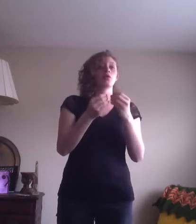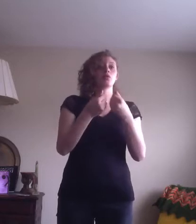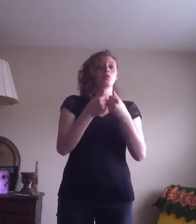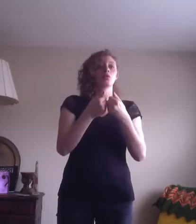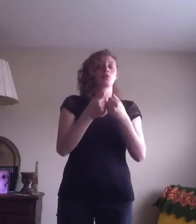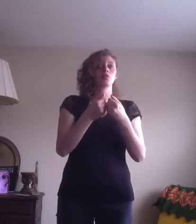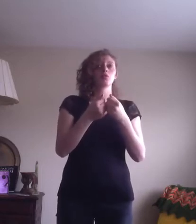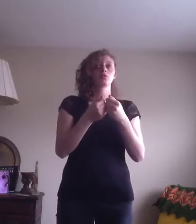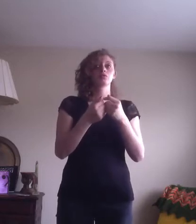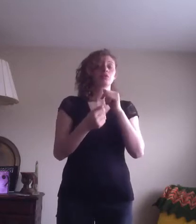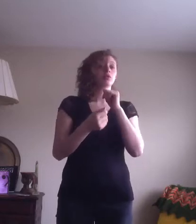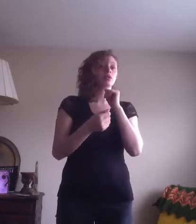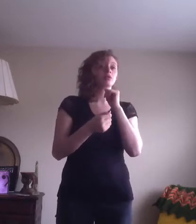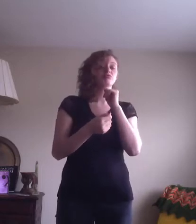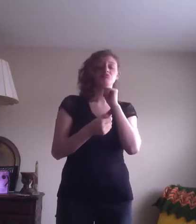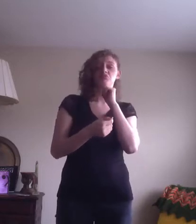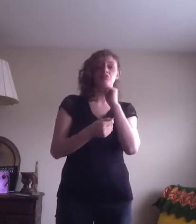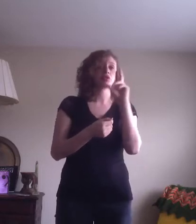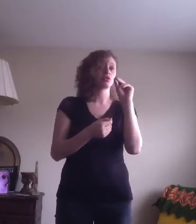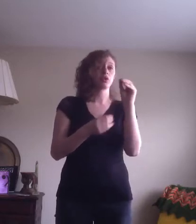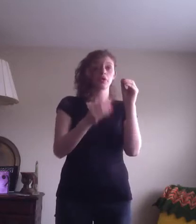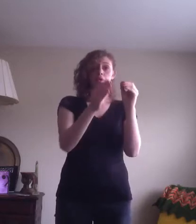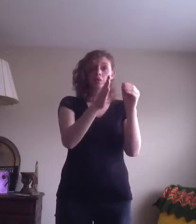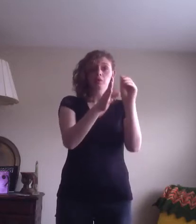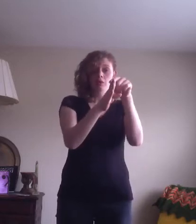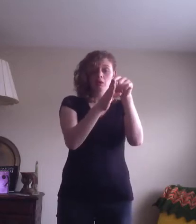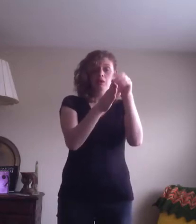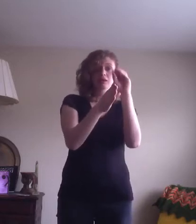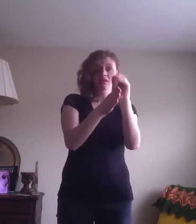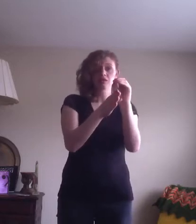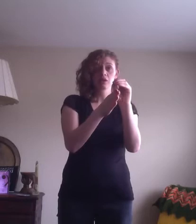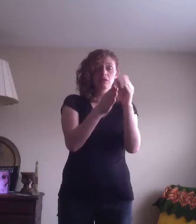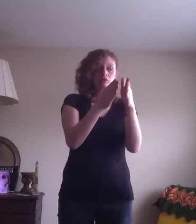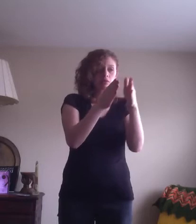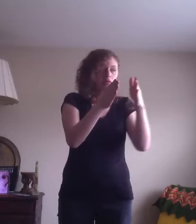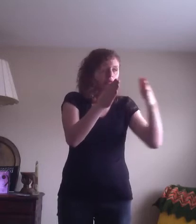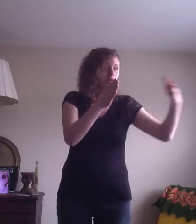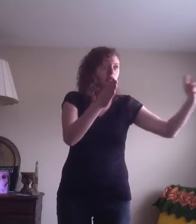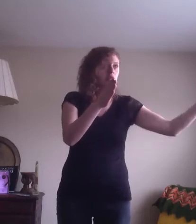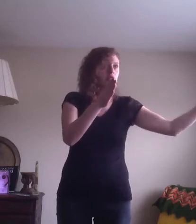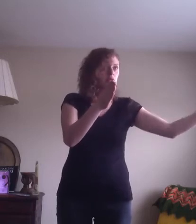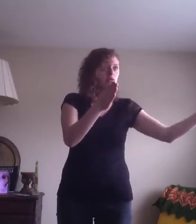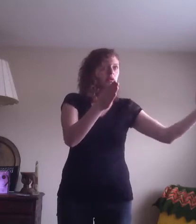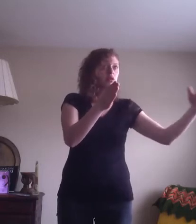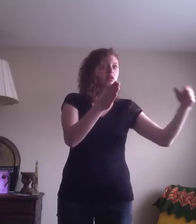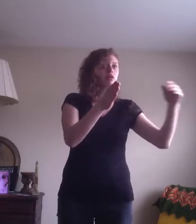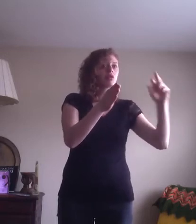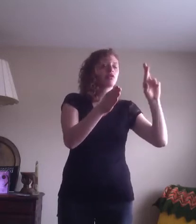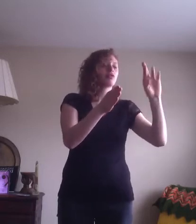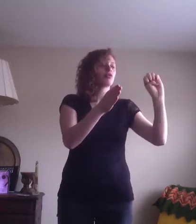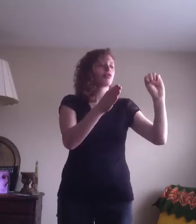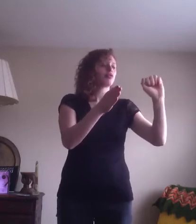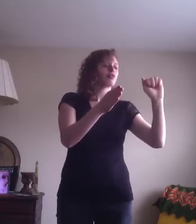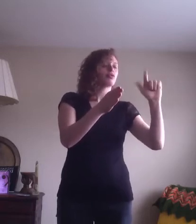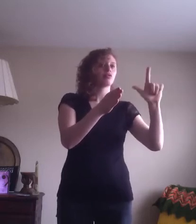Now, there are other numbers as well that exist to the left of 0. And suppose somebody said, locate